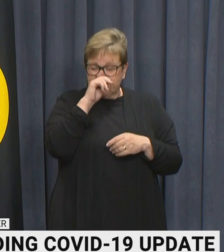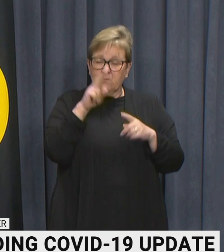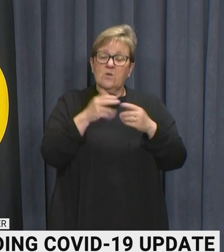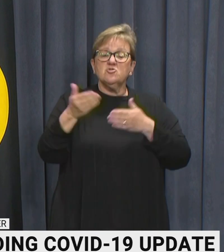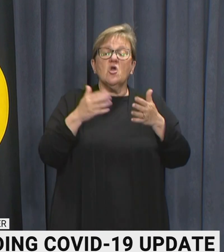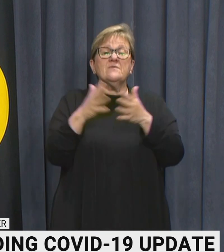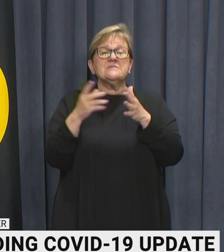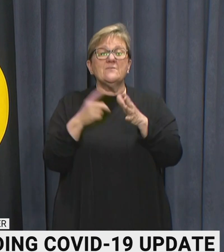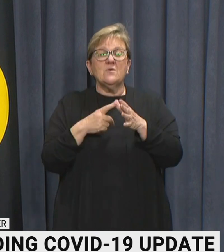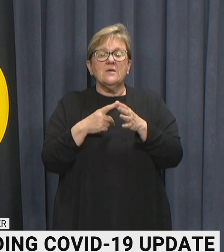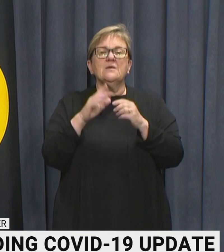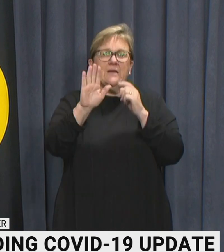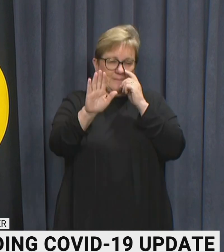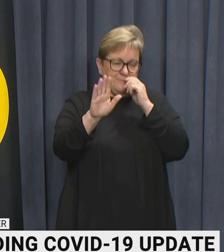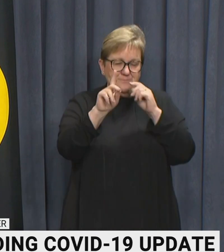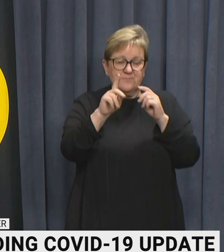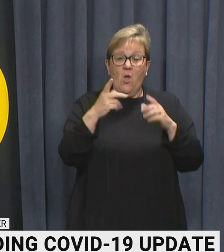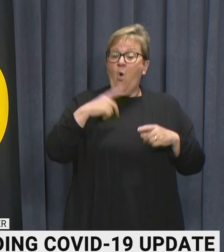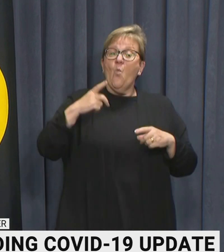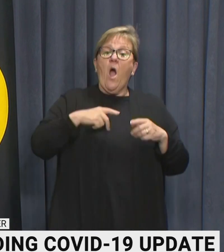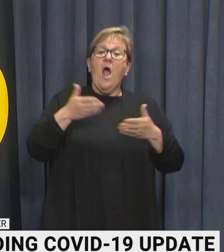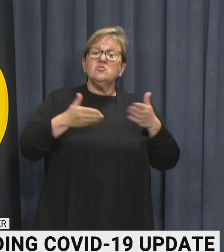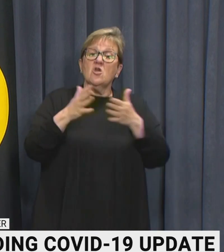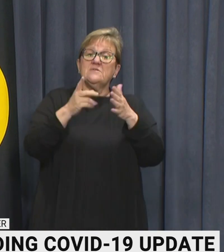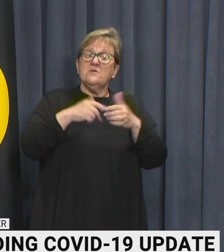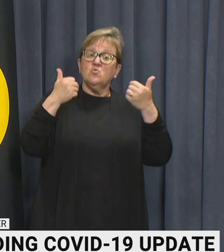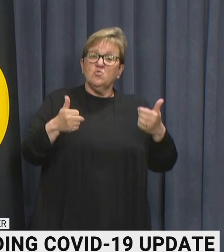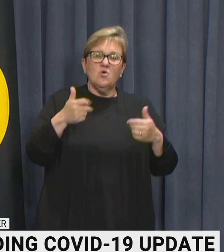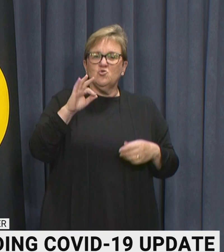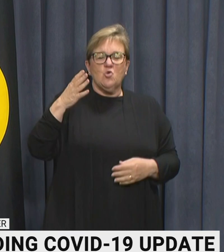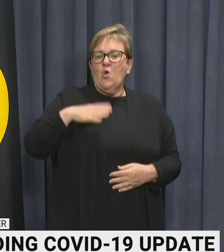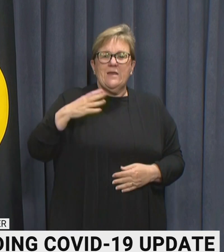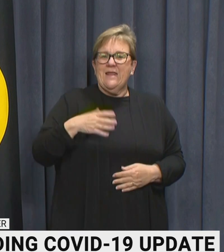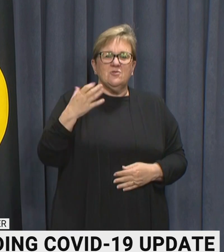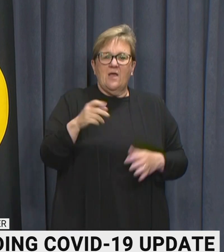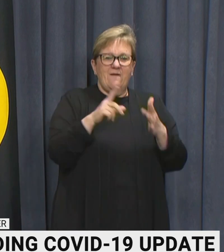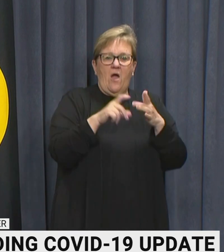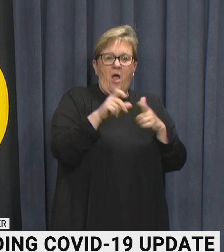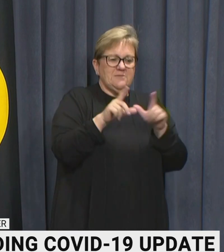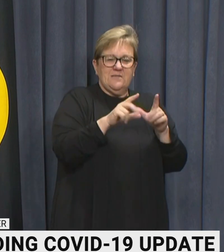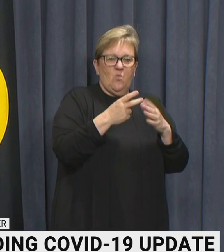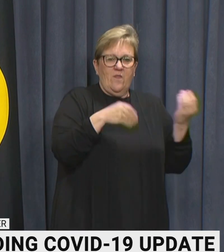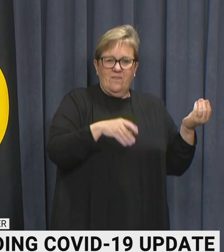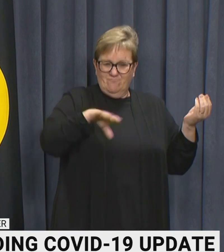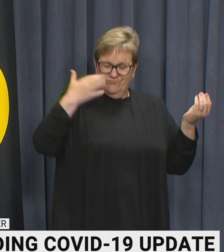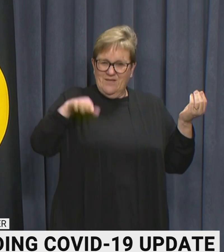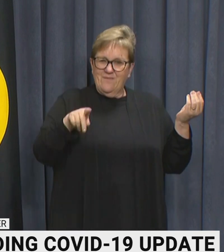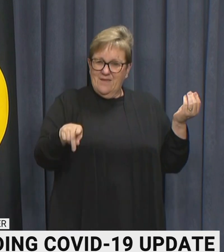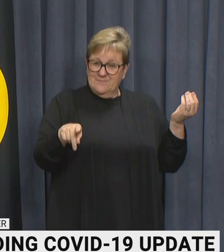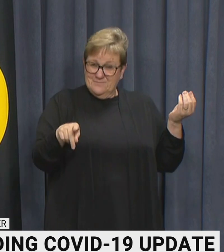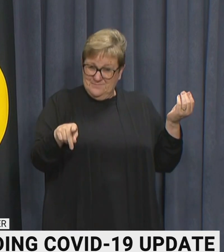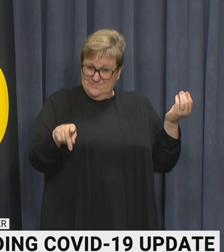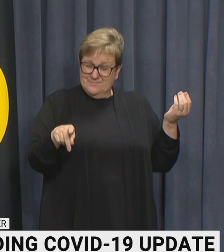Service WA app, though the advantage of the Service WA app is you don't need to have your ID with you. So just to